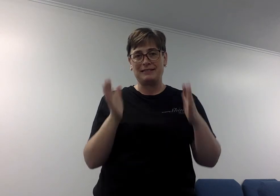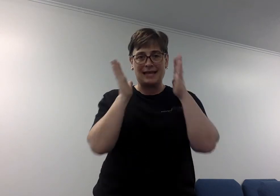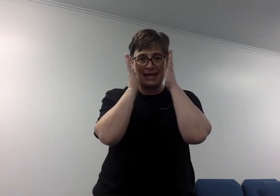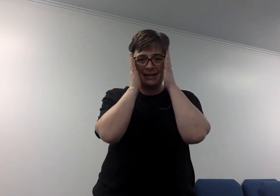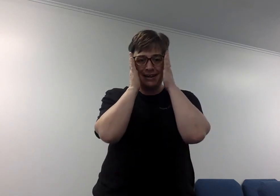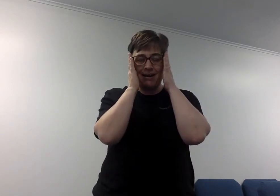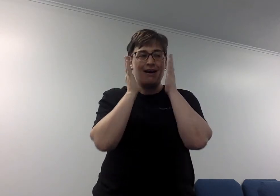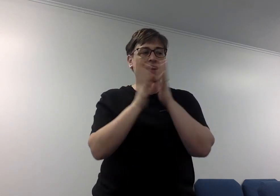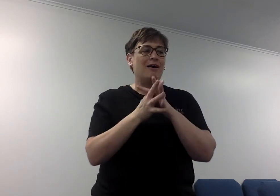say.